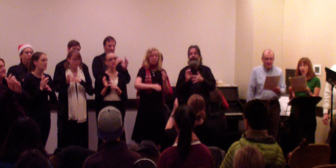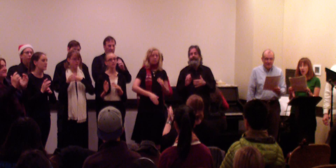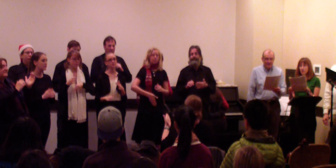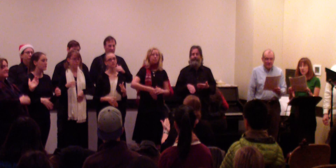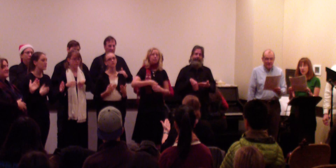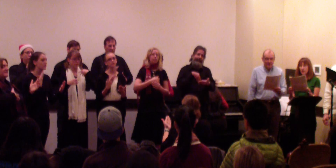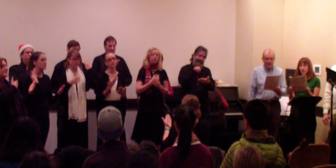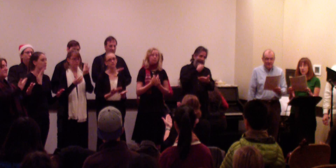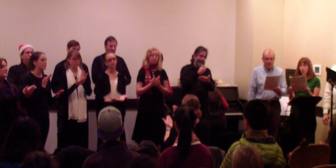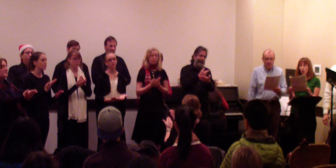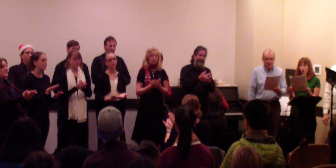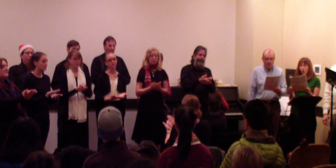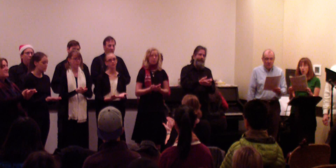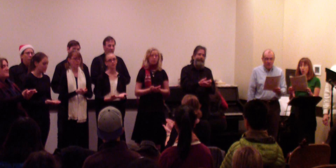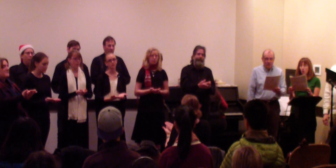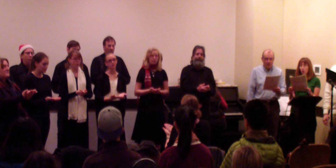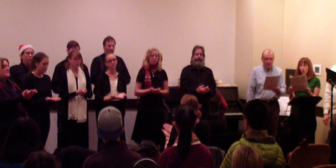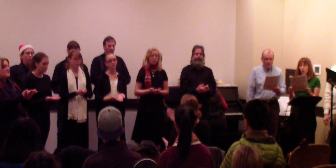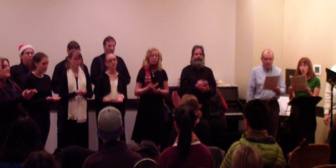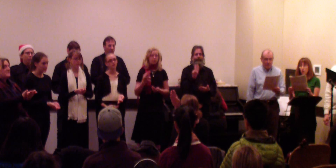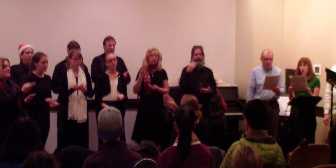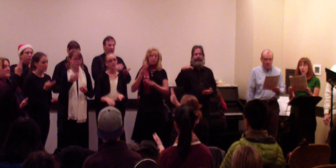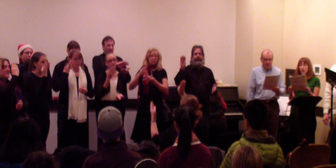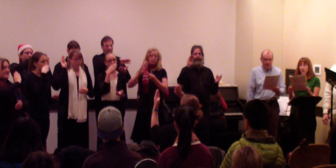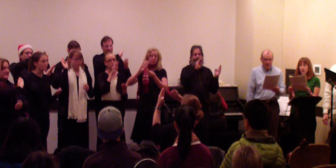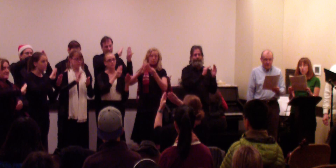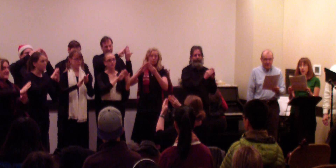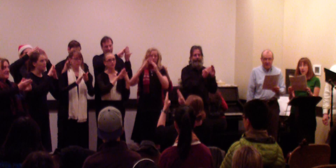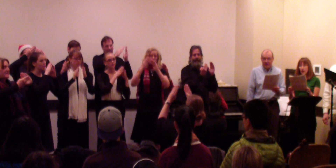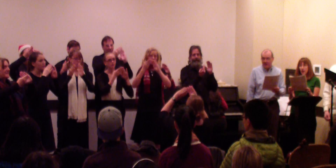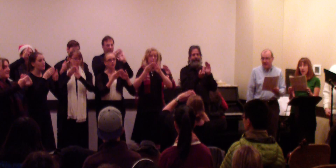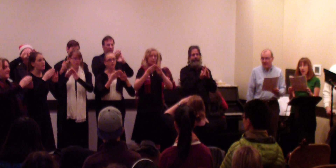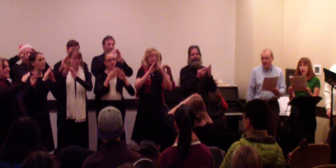Jesus is born in